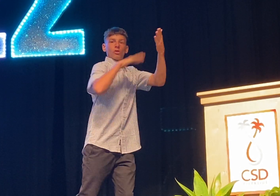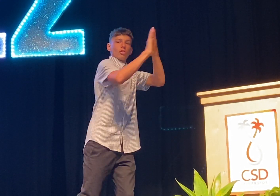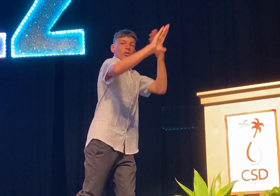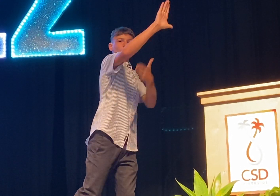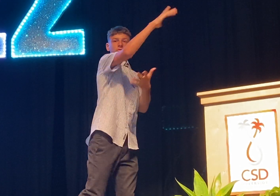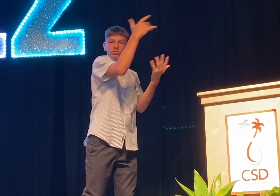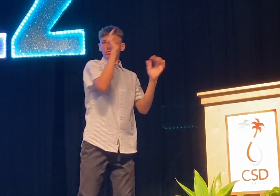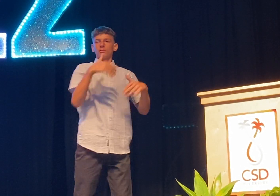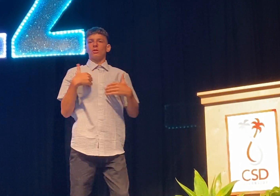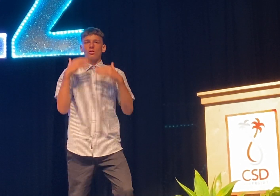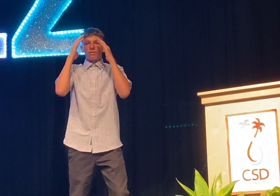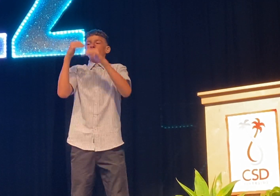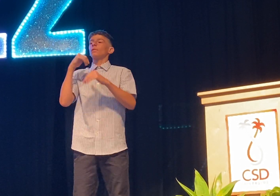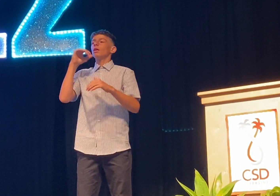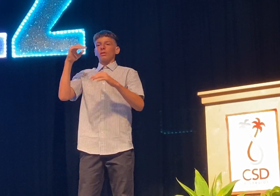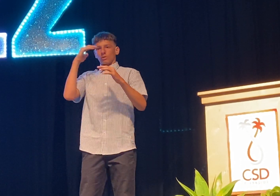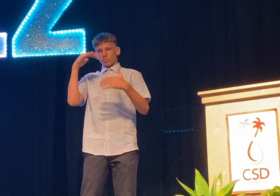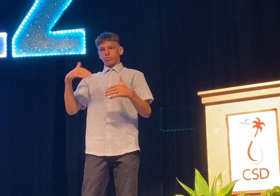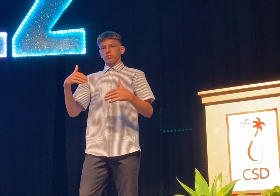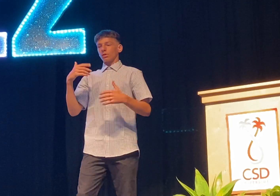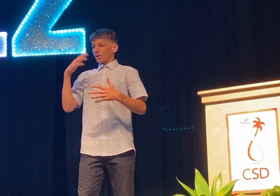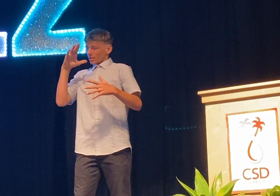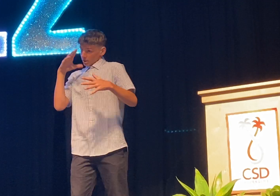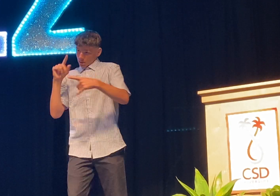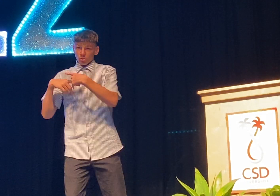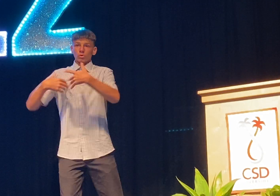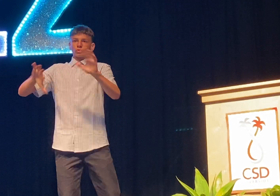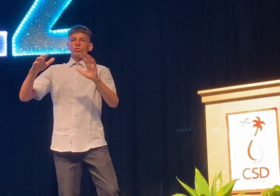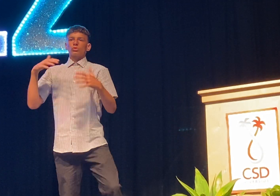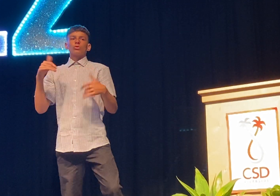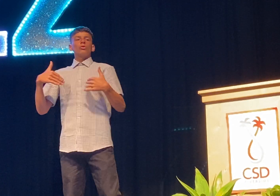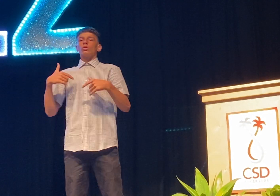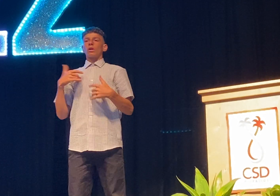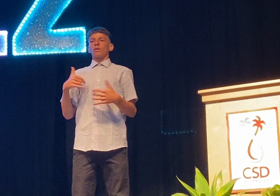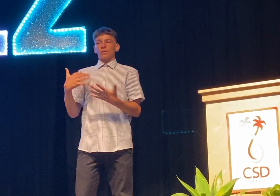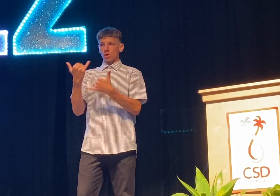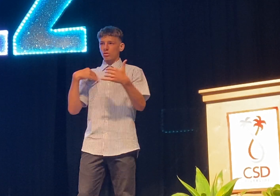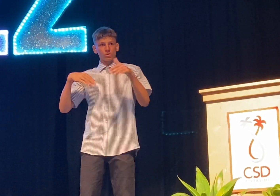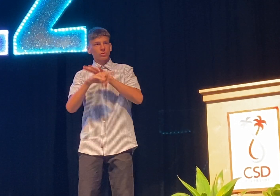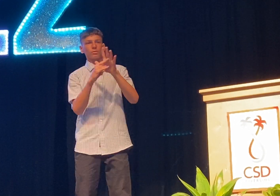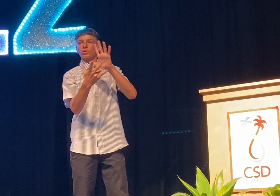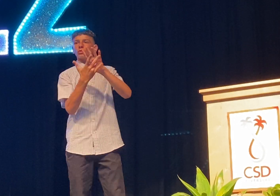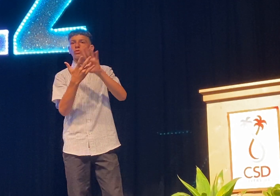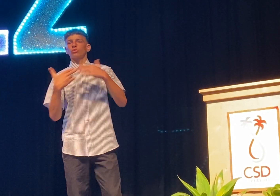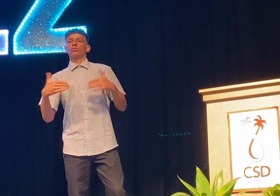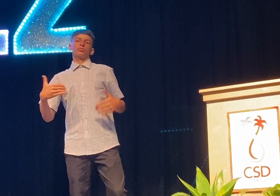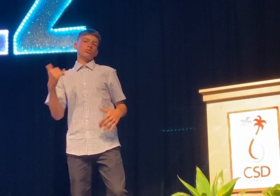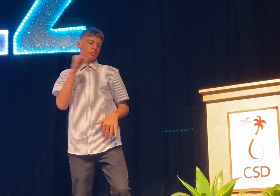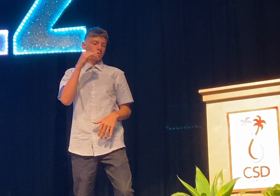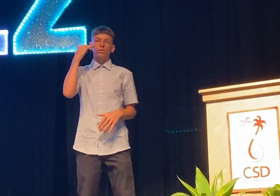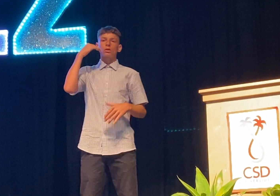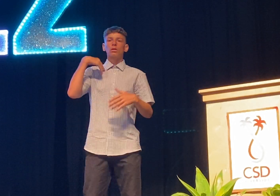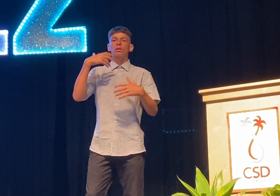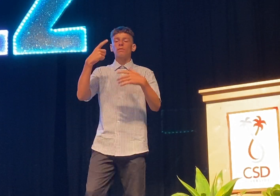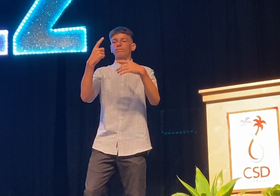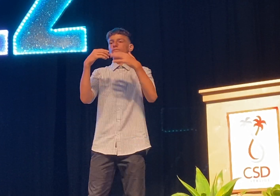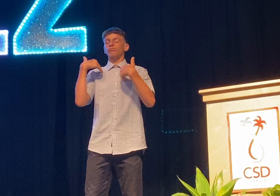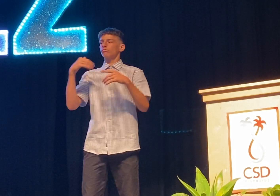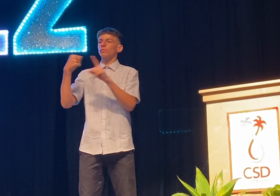want to see my grades increase to get to college. And I can keep going and I don't give up. Now coming in as a